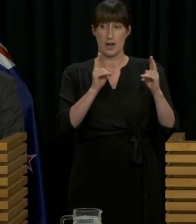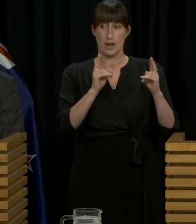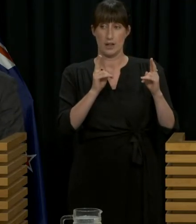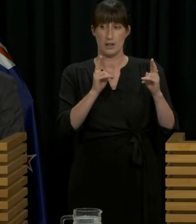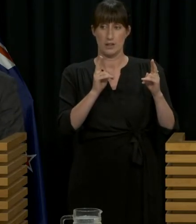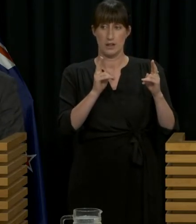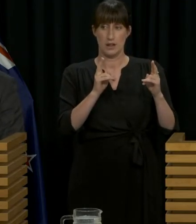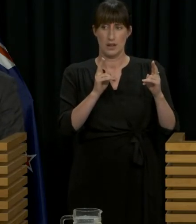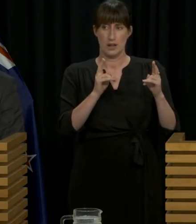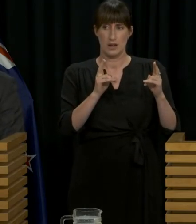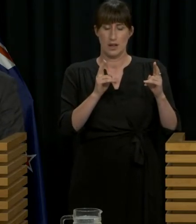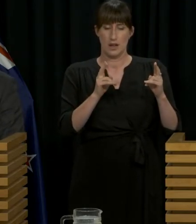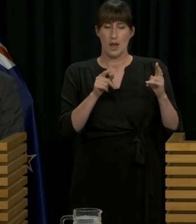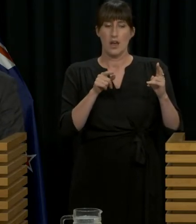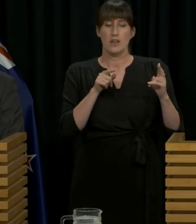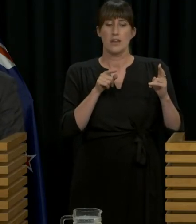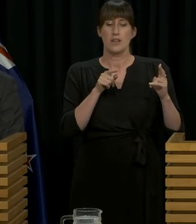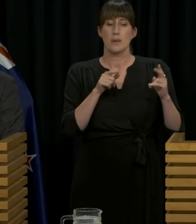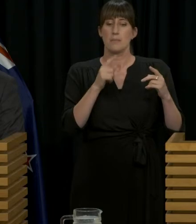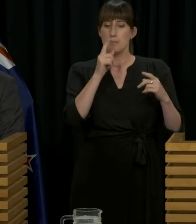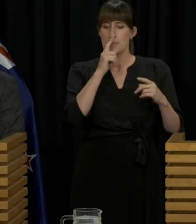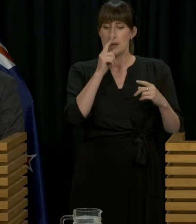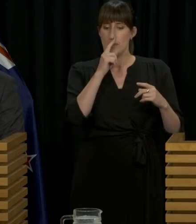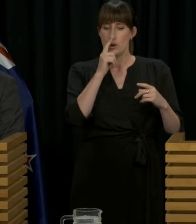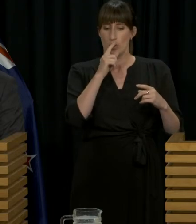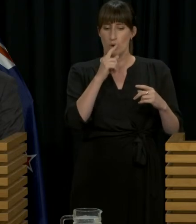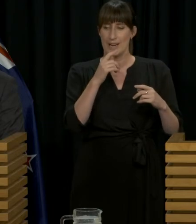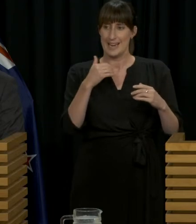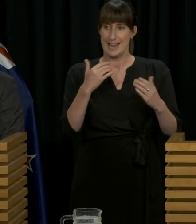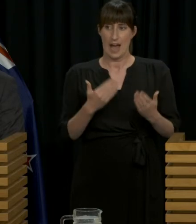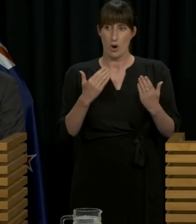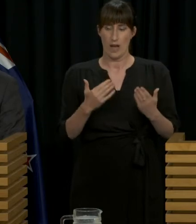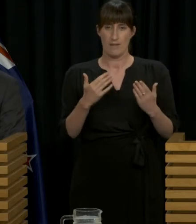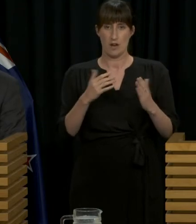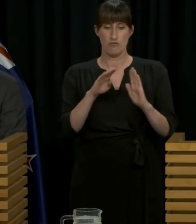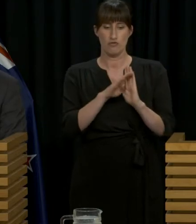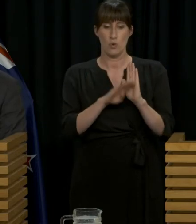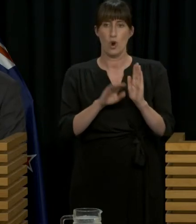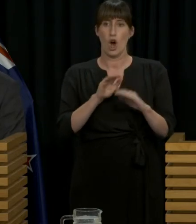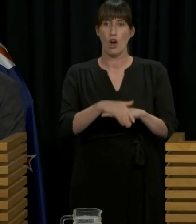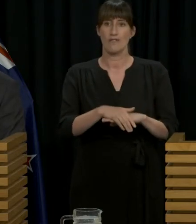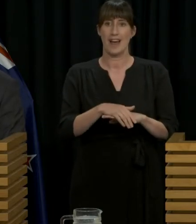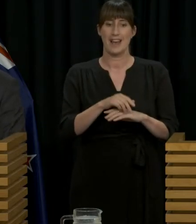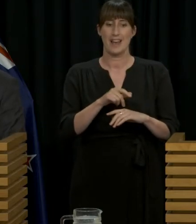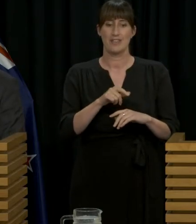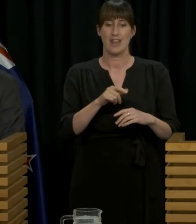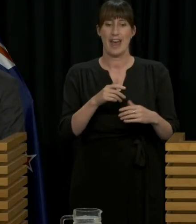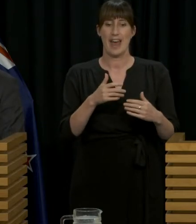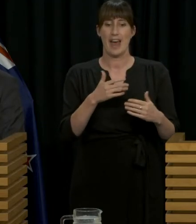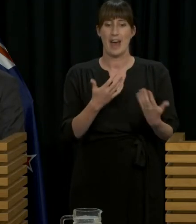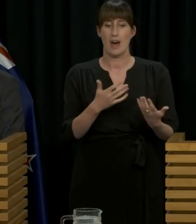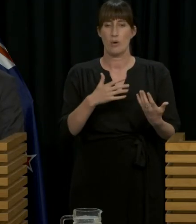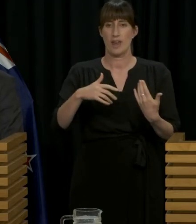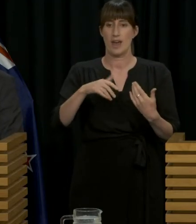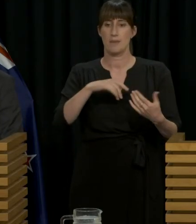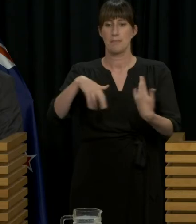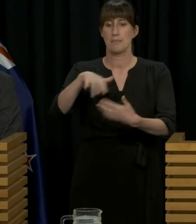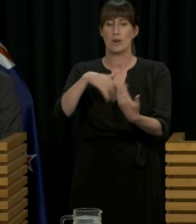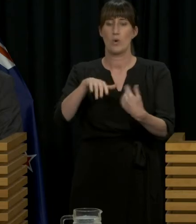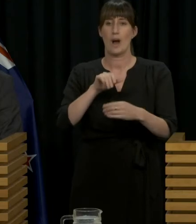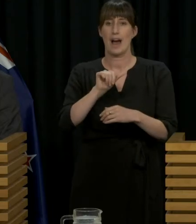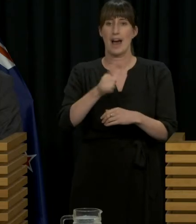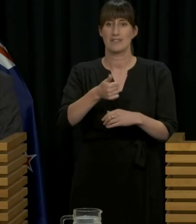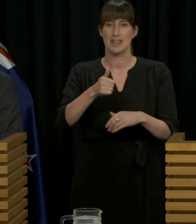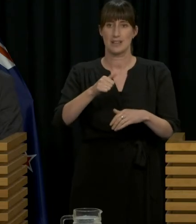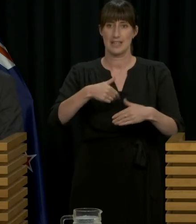test. Why is that only a temporary measure? It would seem sensible to carry that out. I should say it's an interim measure. Doesn't necessarily mean temporary. Sometimes interim